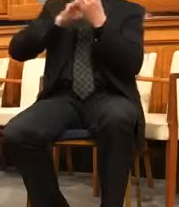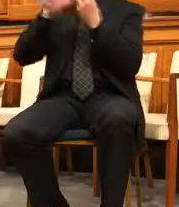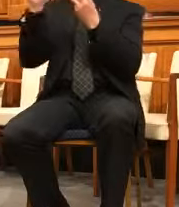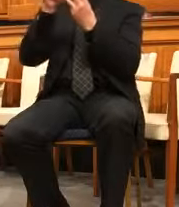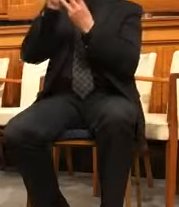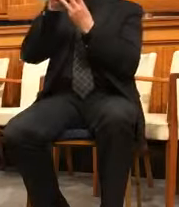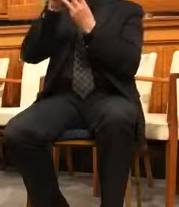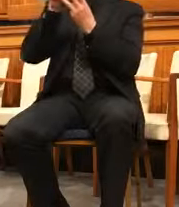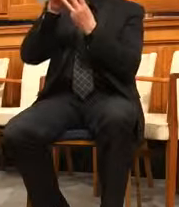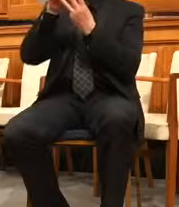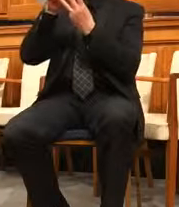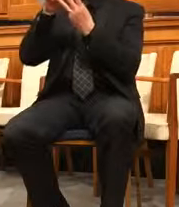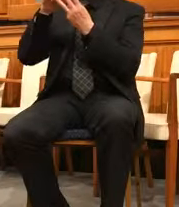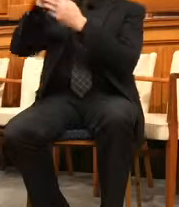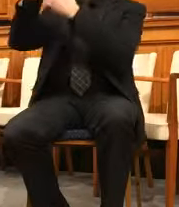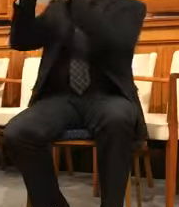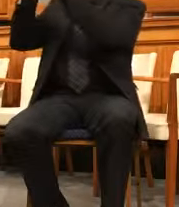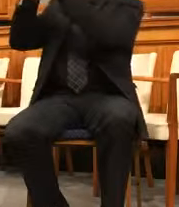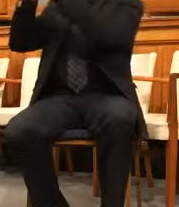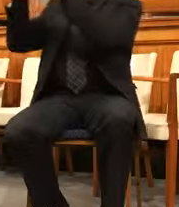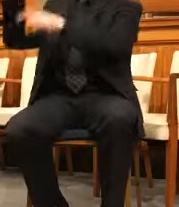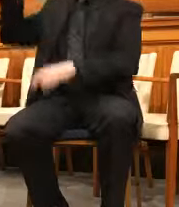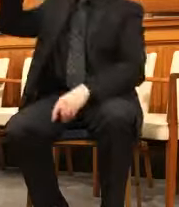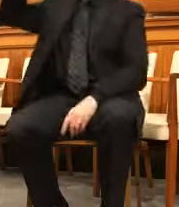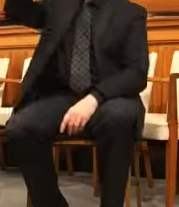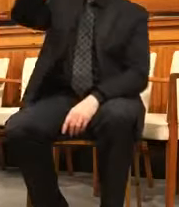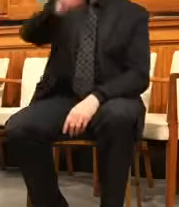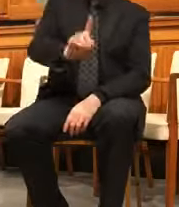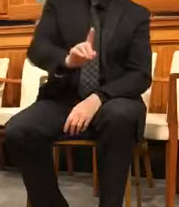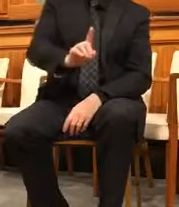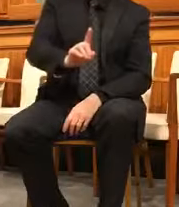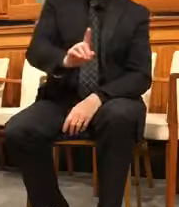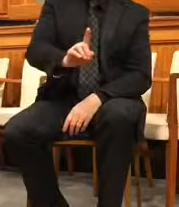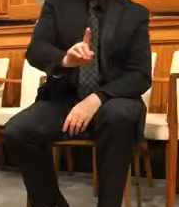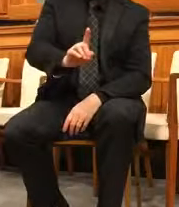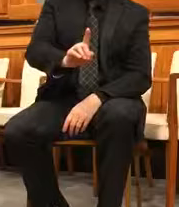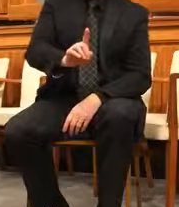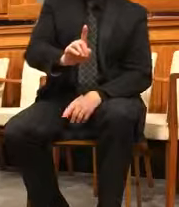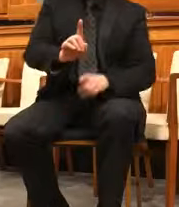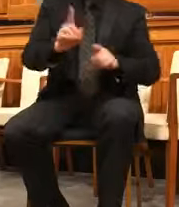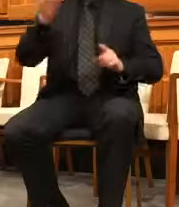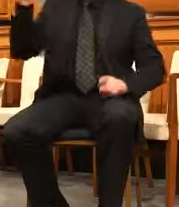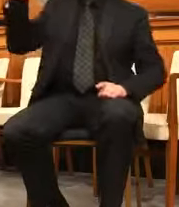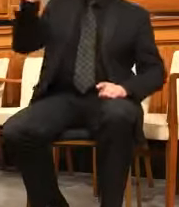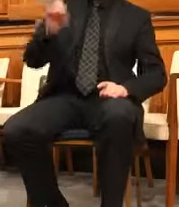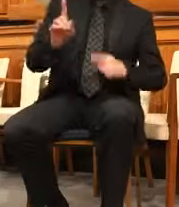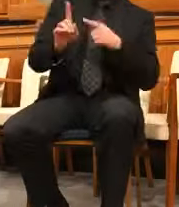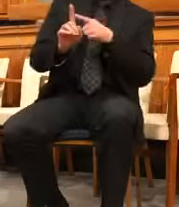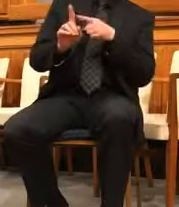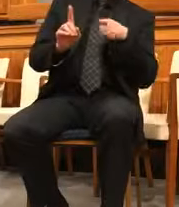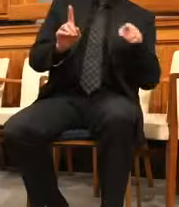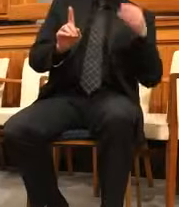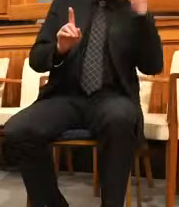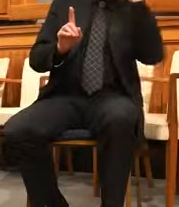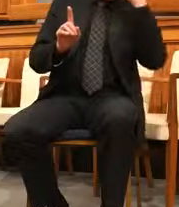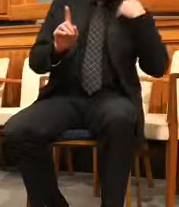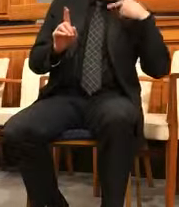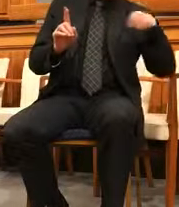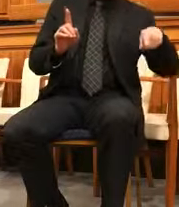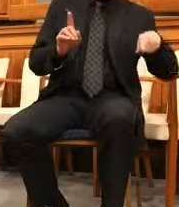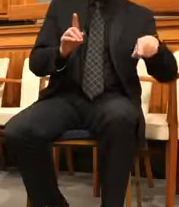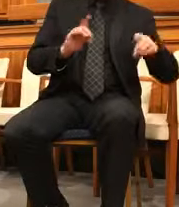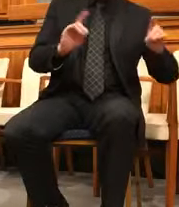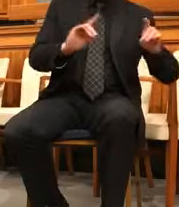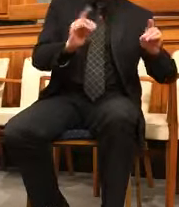come. He fulfills all the ancient pictures of atonement and so on.